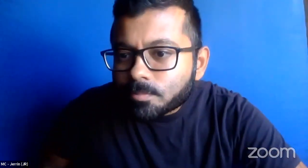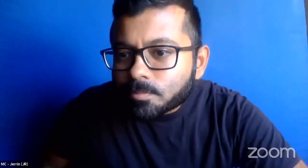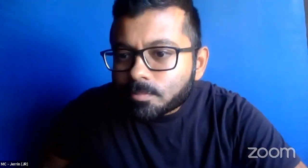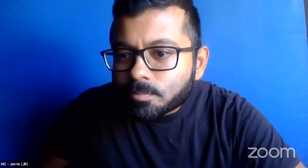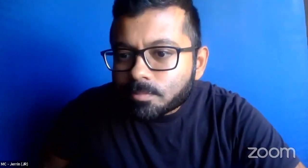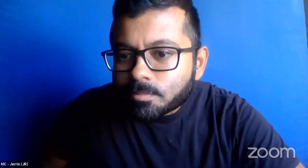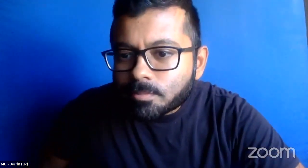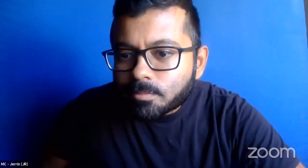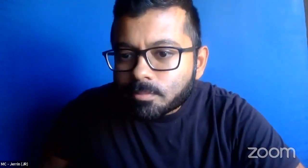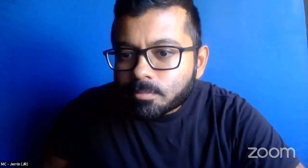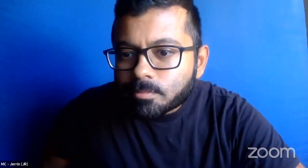let me put you in Spotlight.